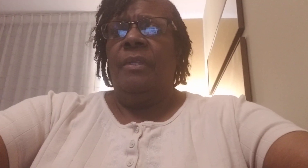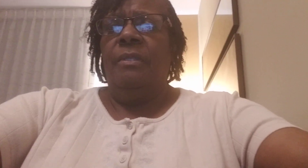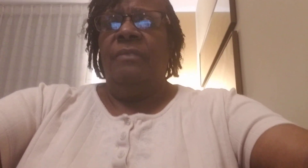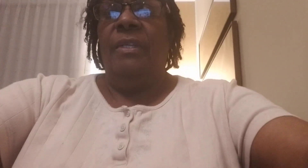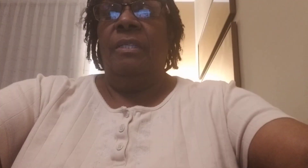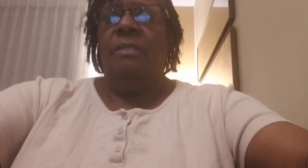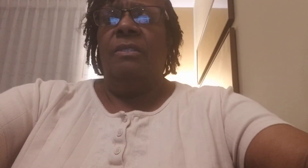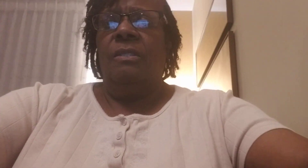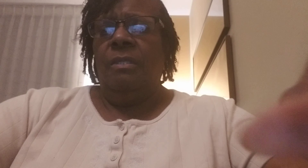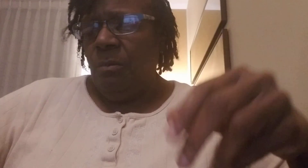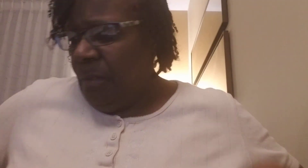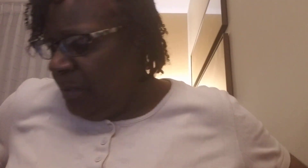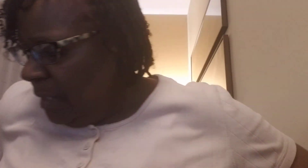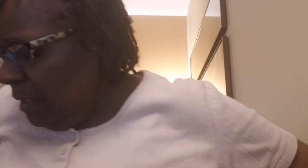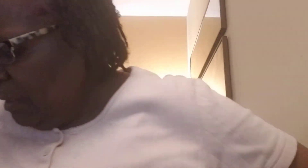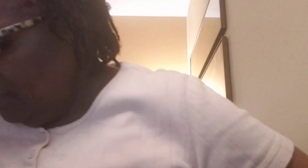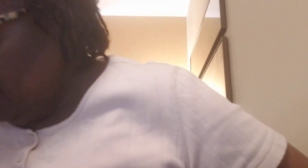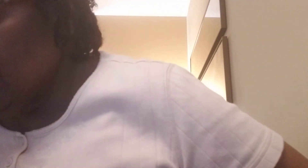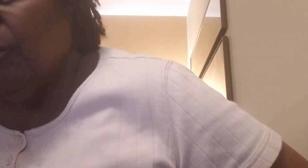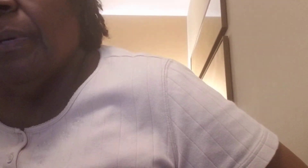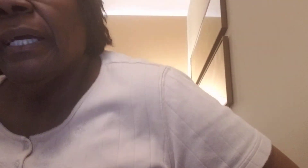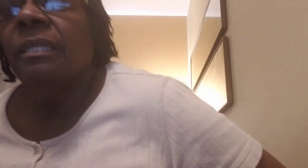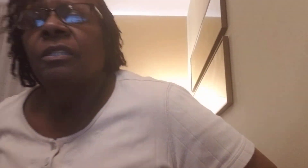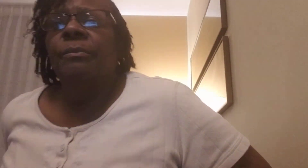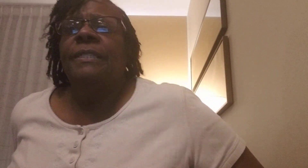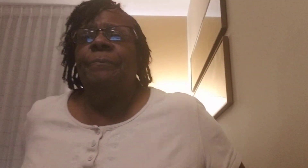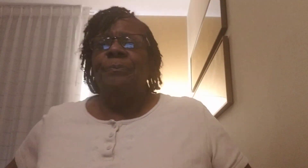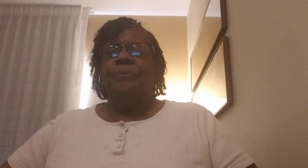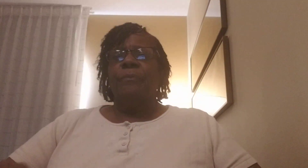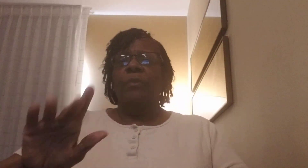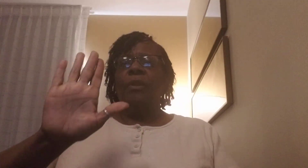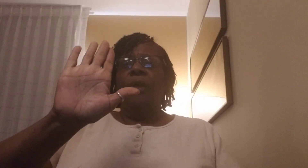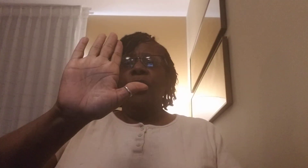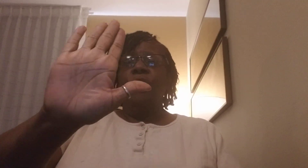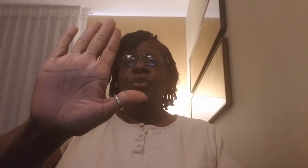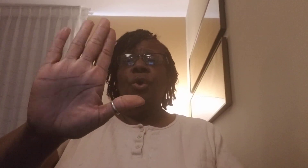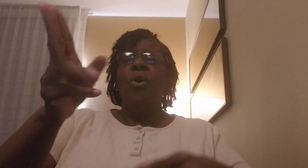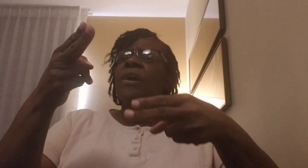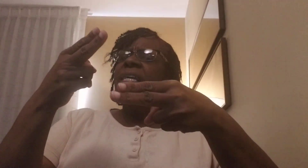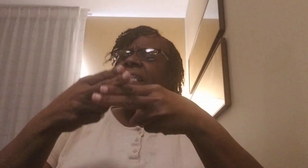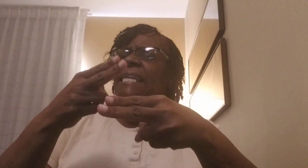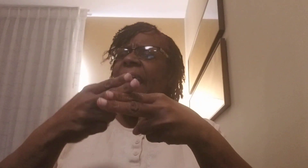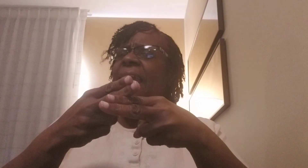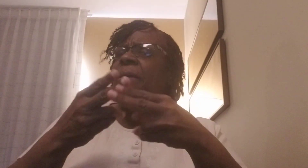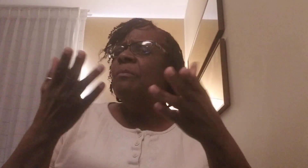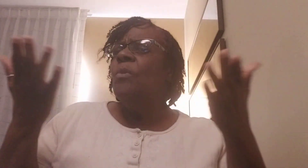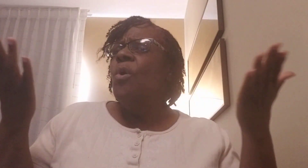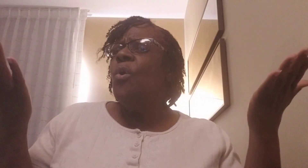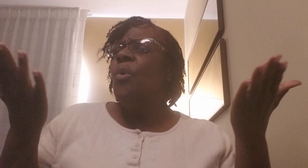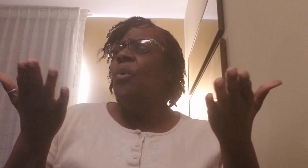So I can get this. Scoot back a little bit. Your name,